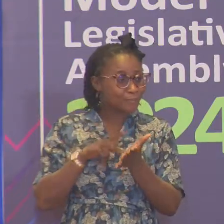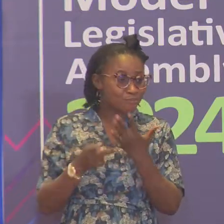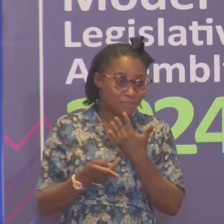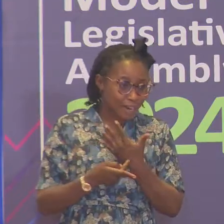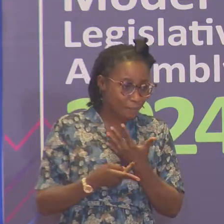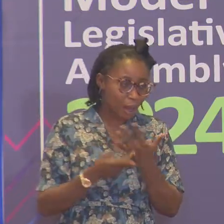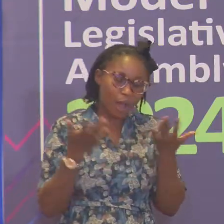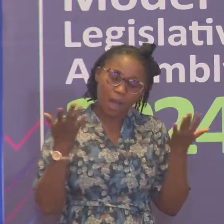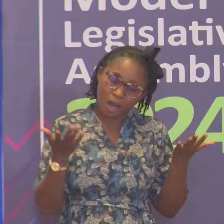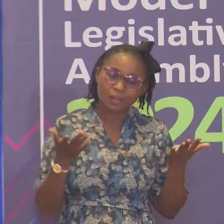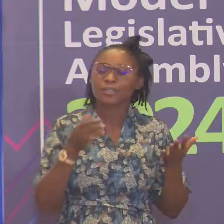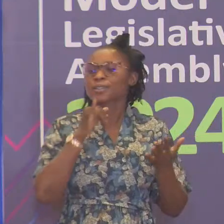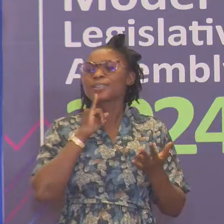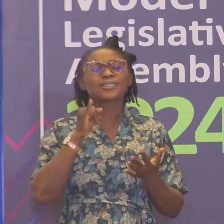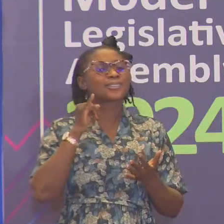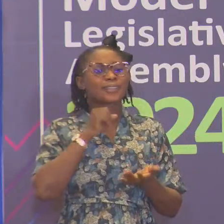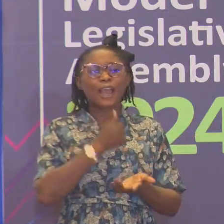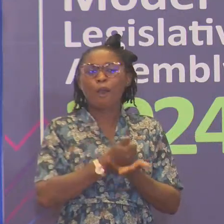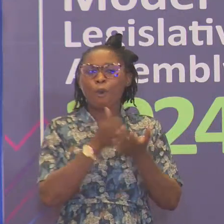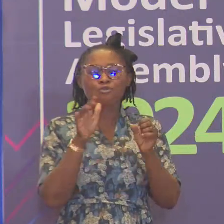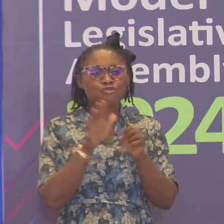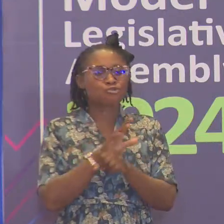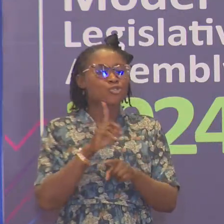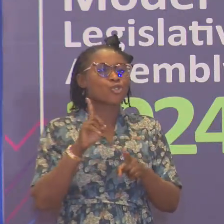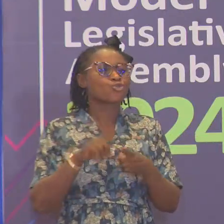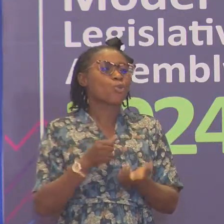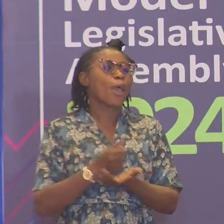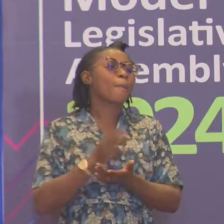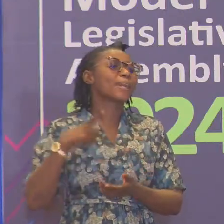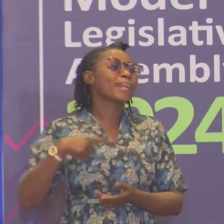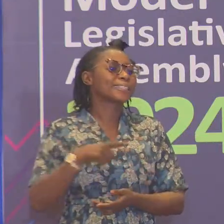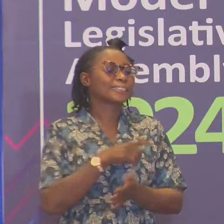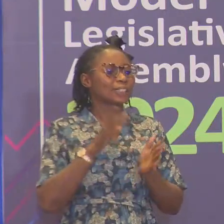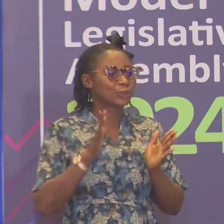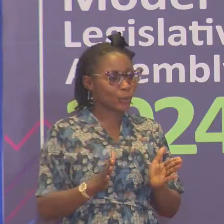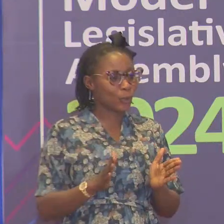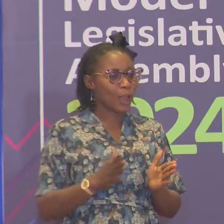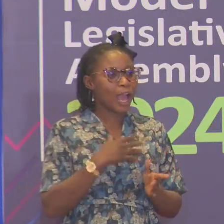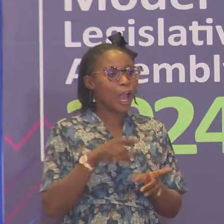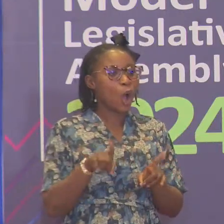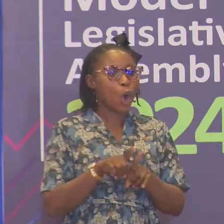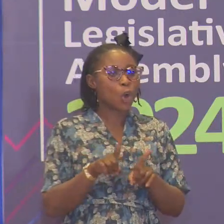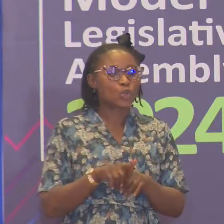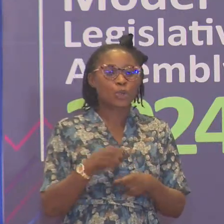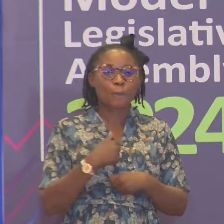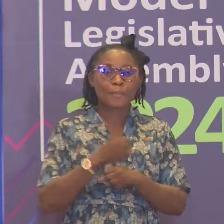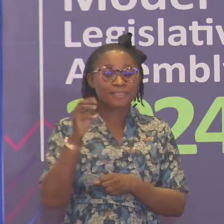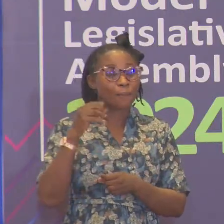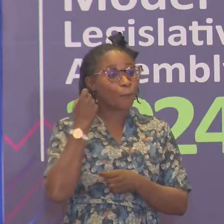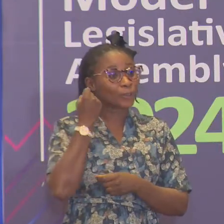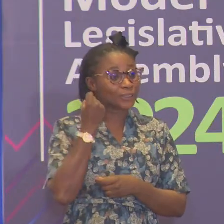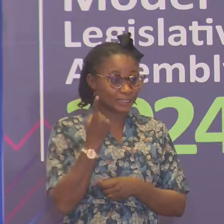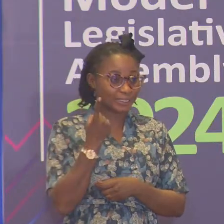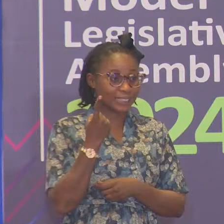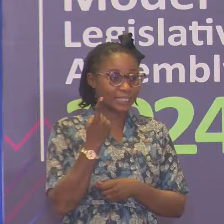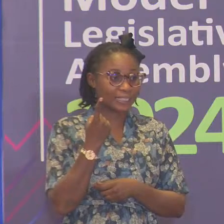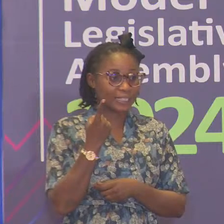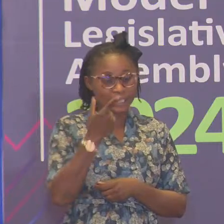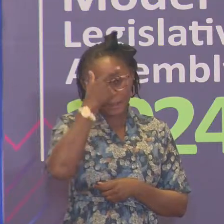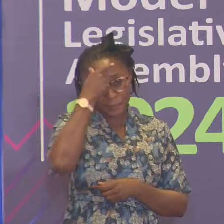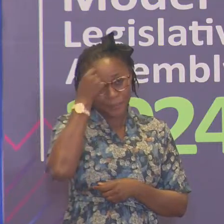National Assembly, it will go a long way to help the legislators. And it will also make them understand that,